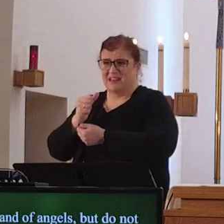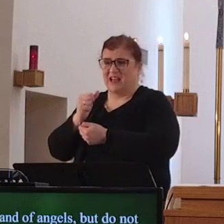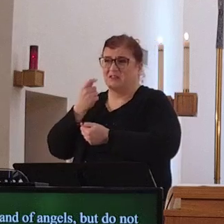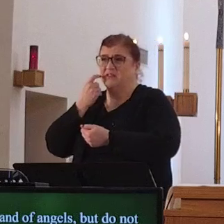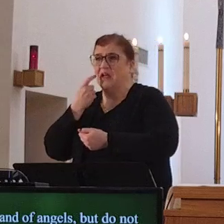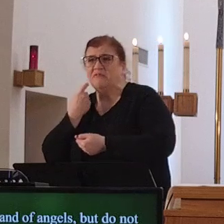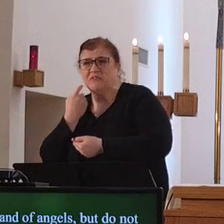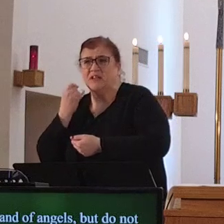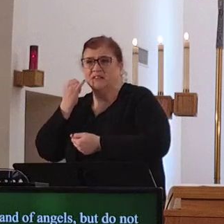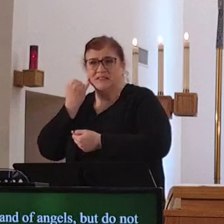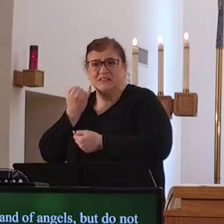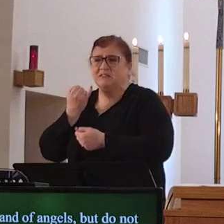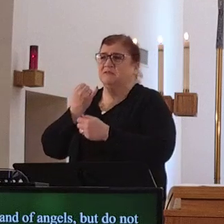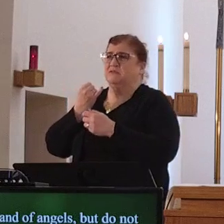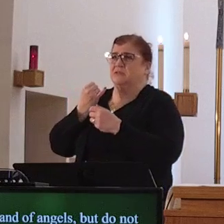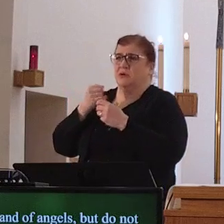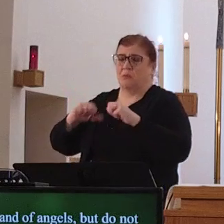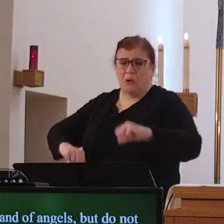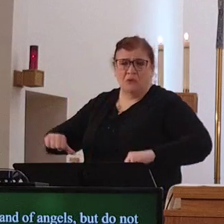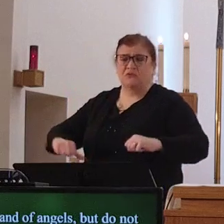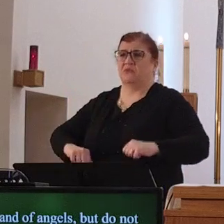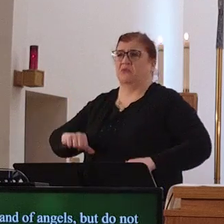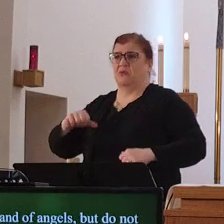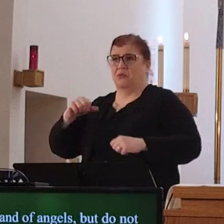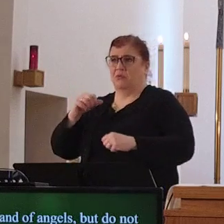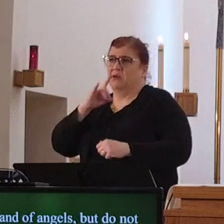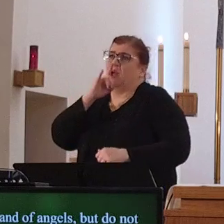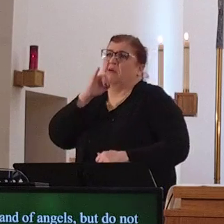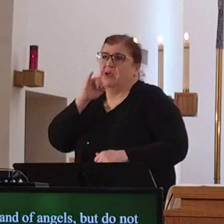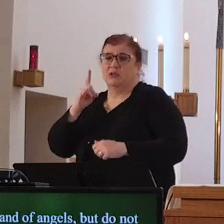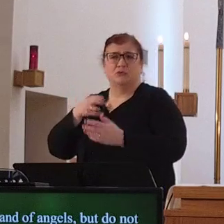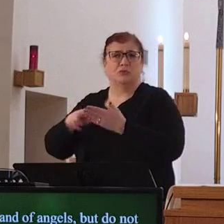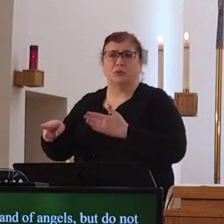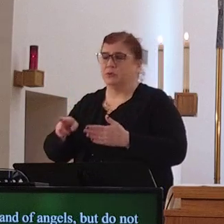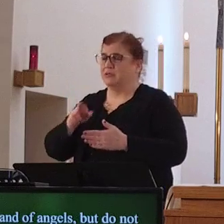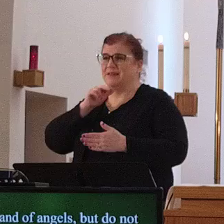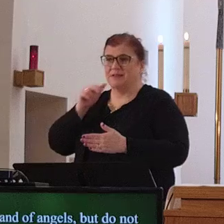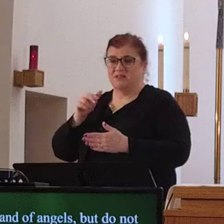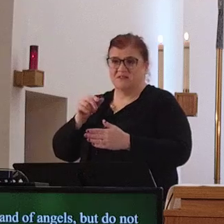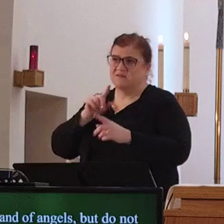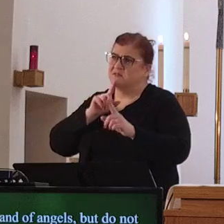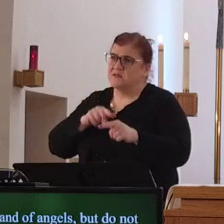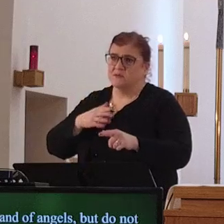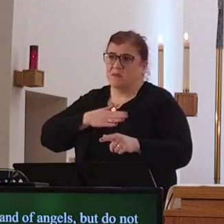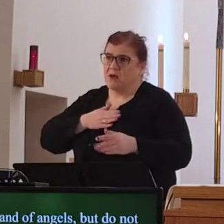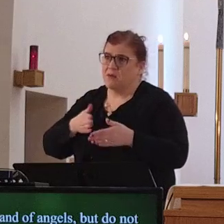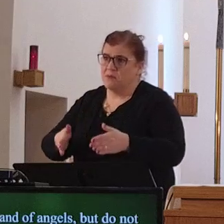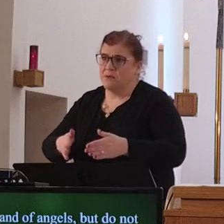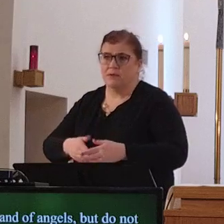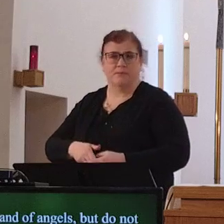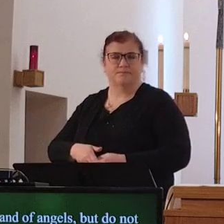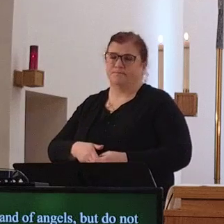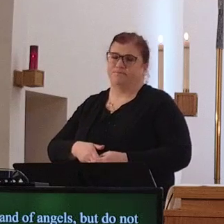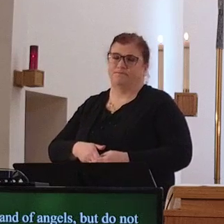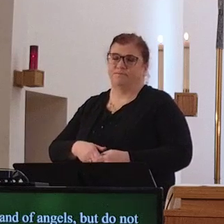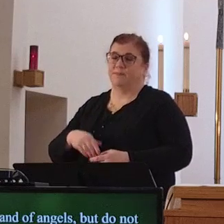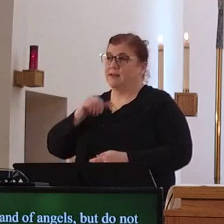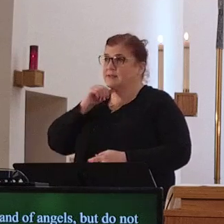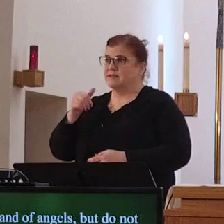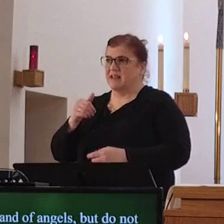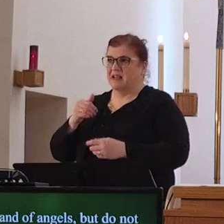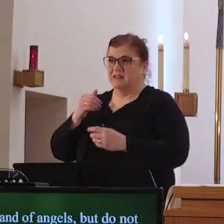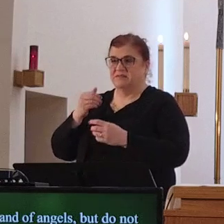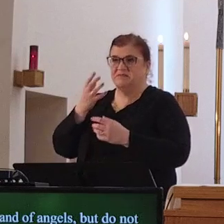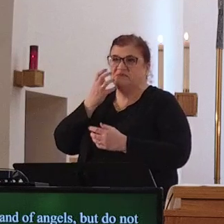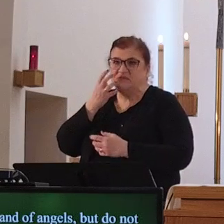or boastful or arrogant or rude. It does not insist on its own way. It is not